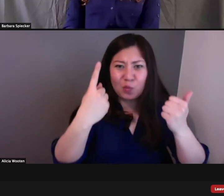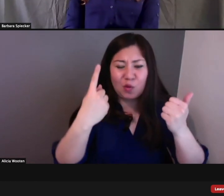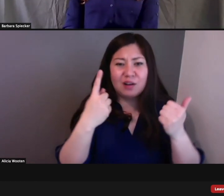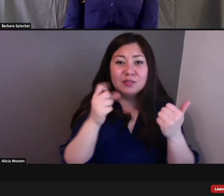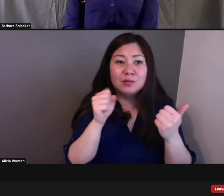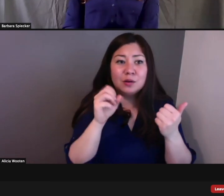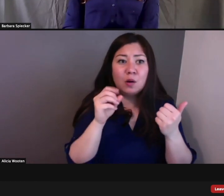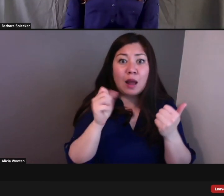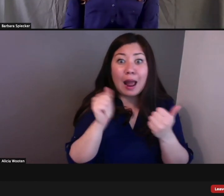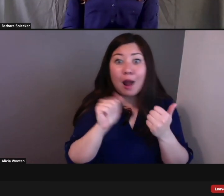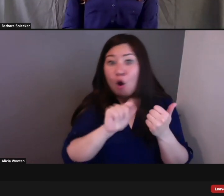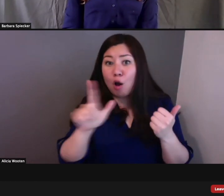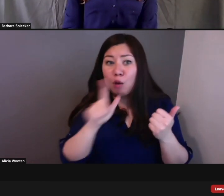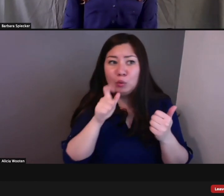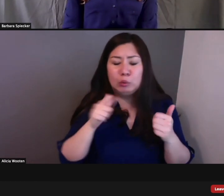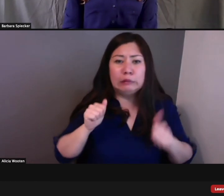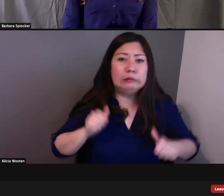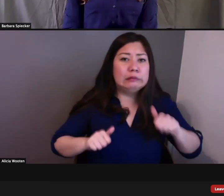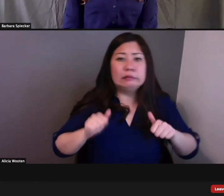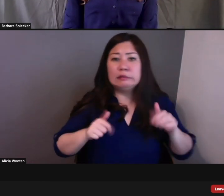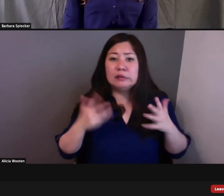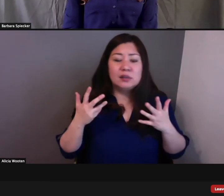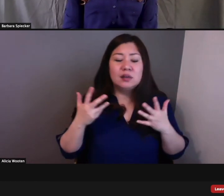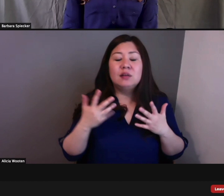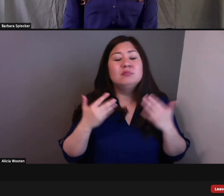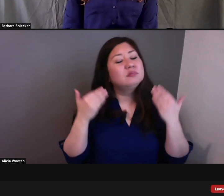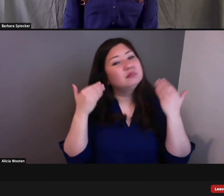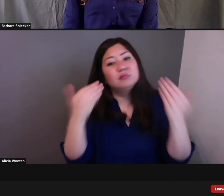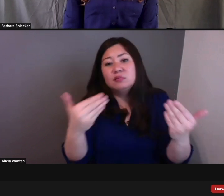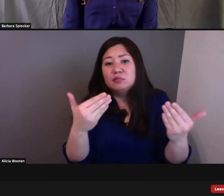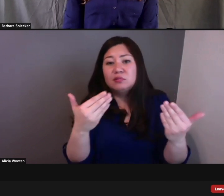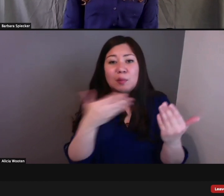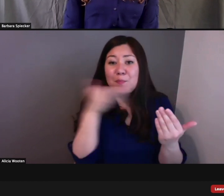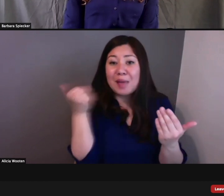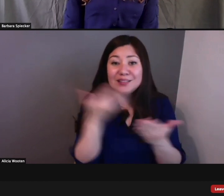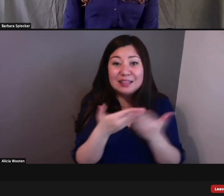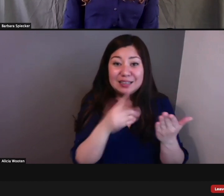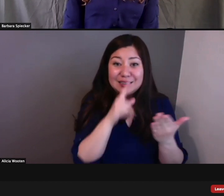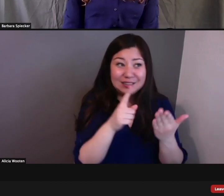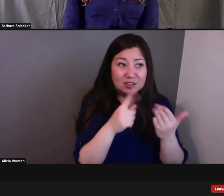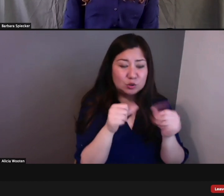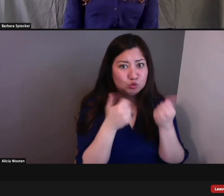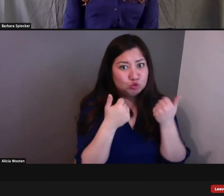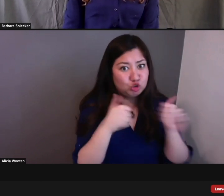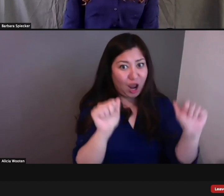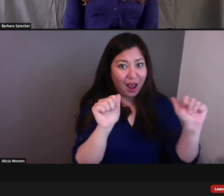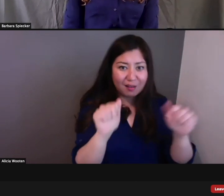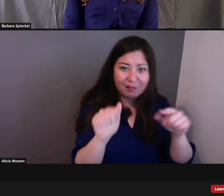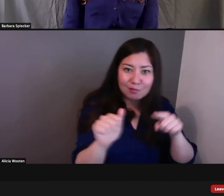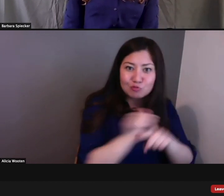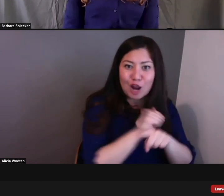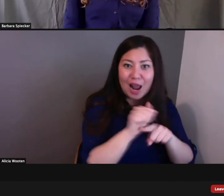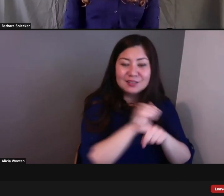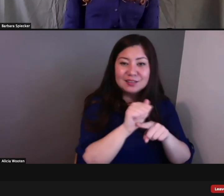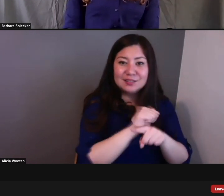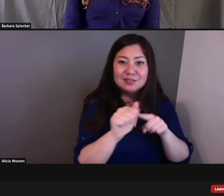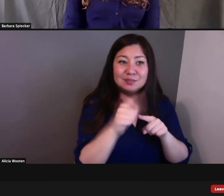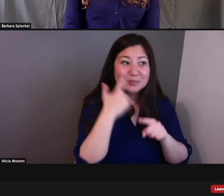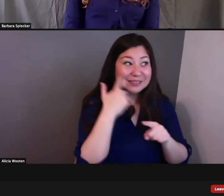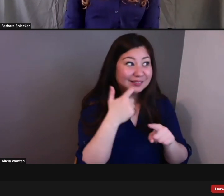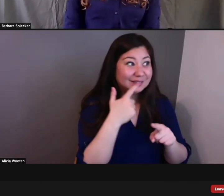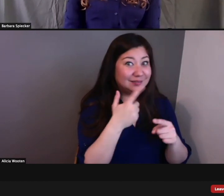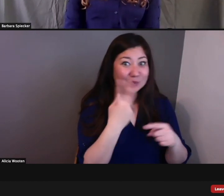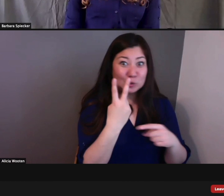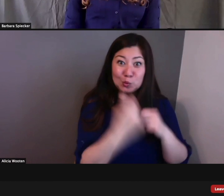And it's really important. Barbara and I have very different styles. So to note that sometimes it's hard as